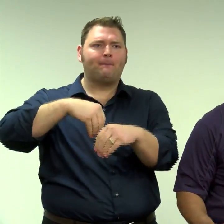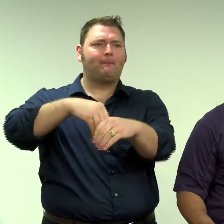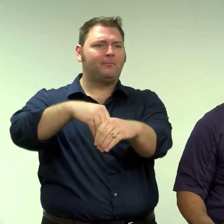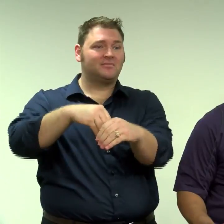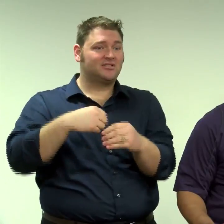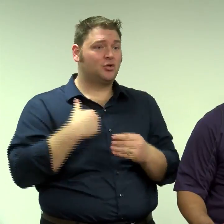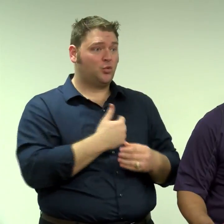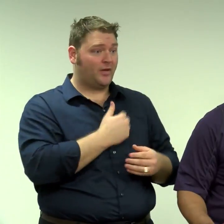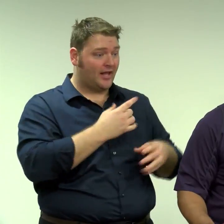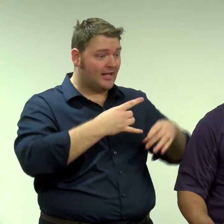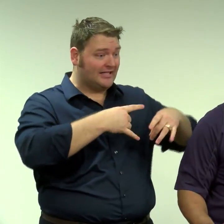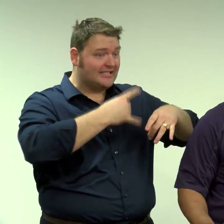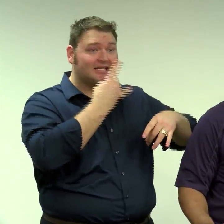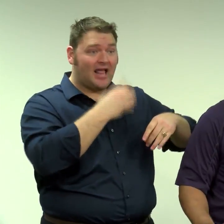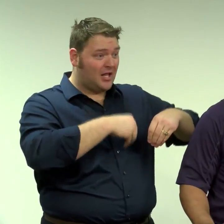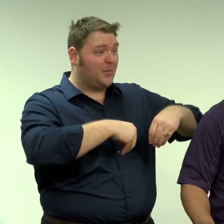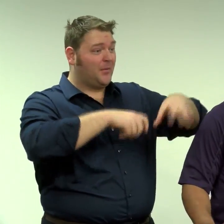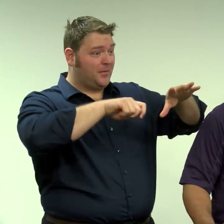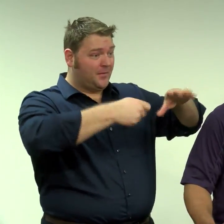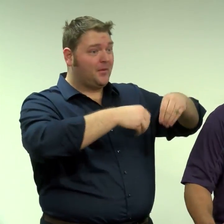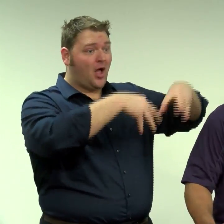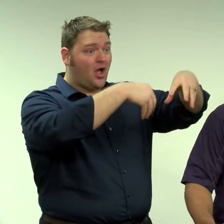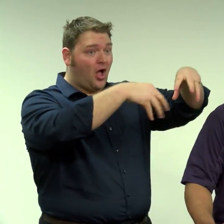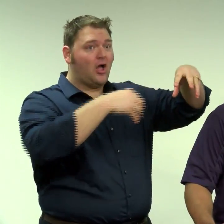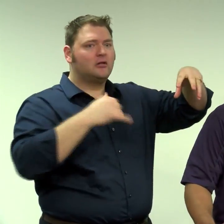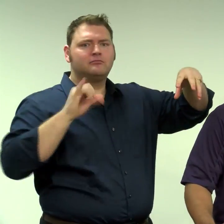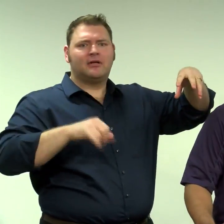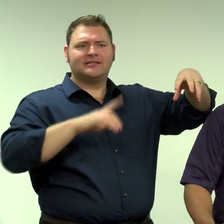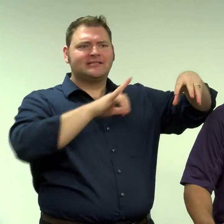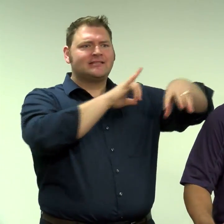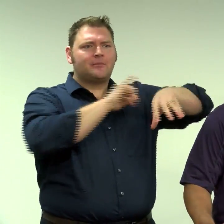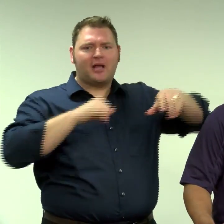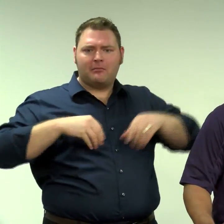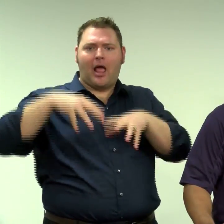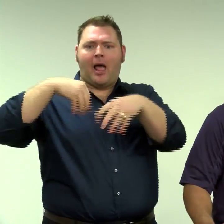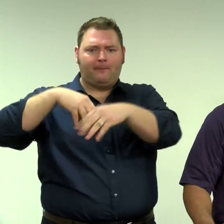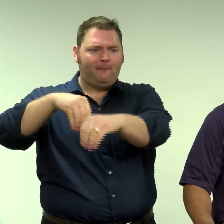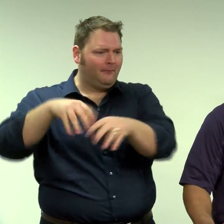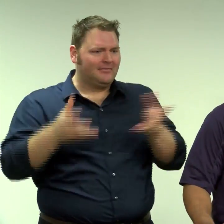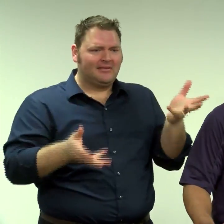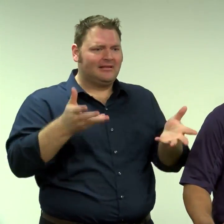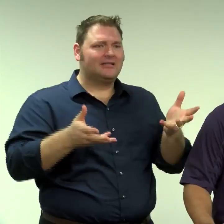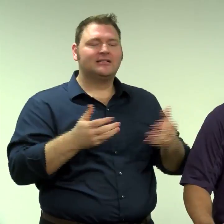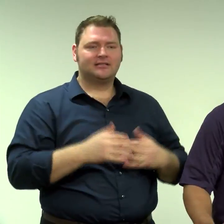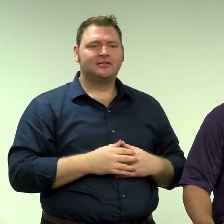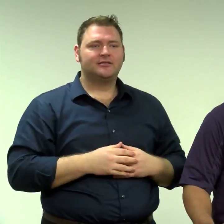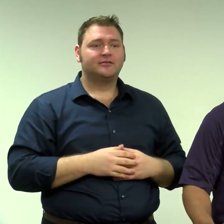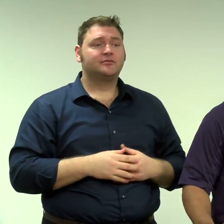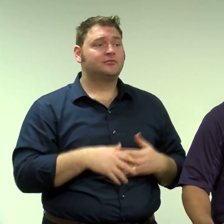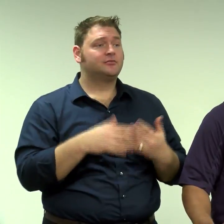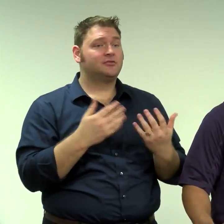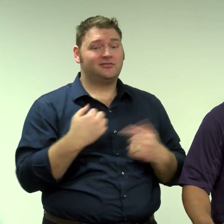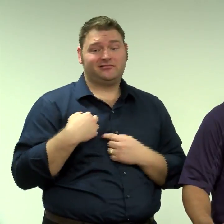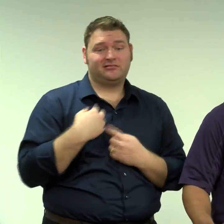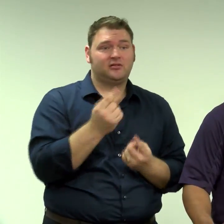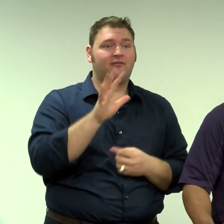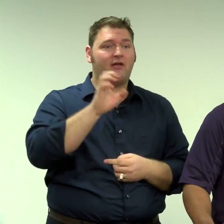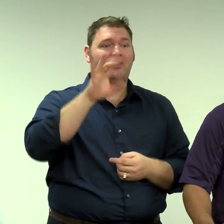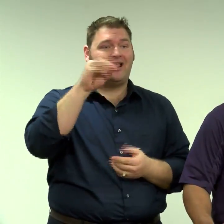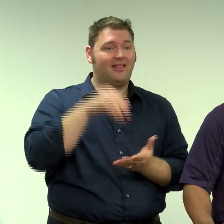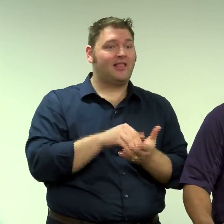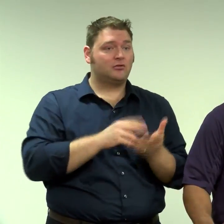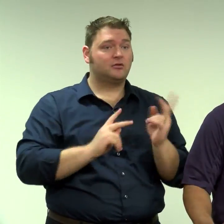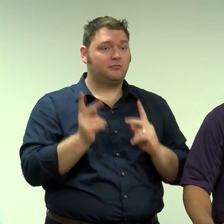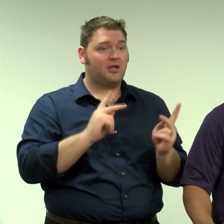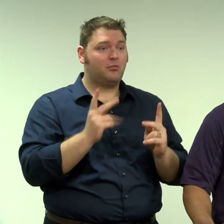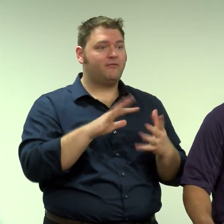customers. Since Harvey hit on Friday, 580,000 customers have been restored. At this point, 96% of the